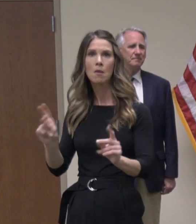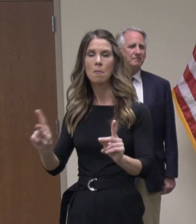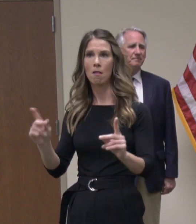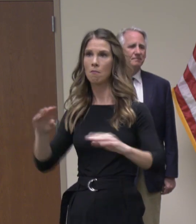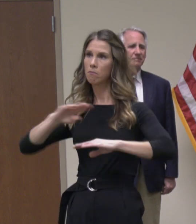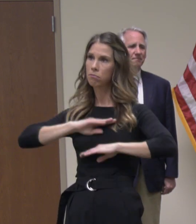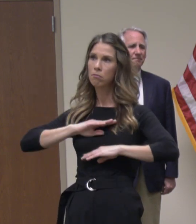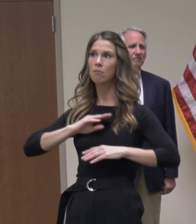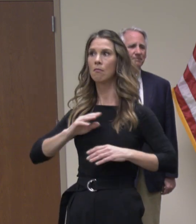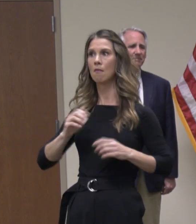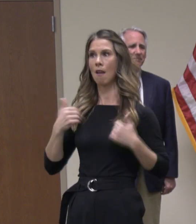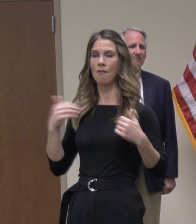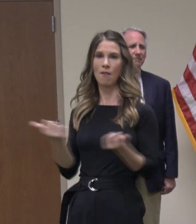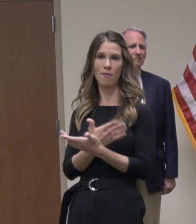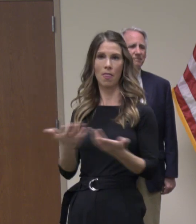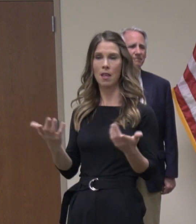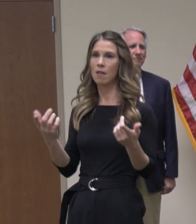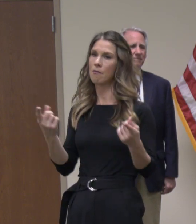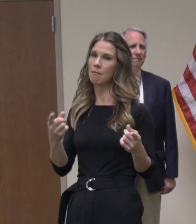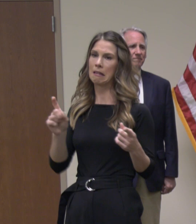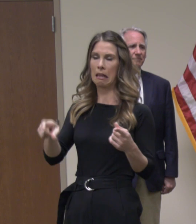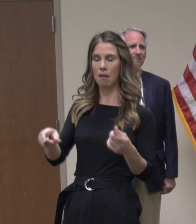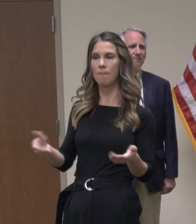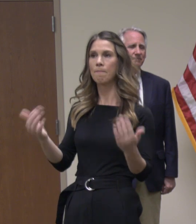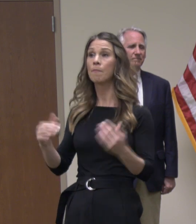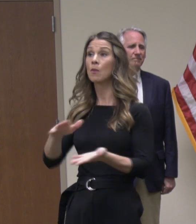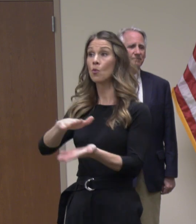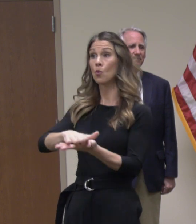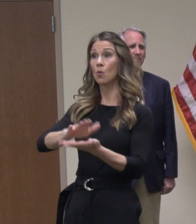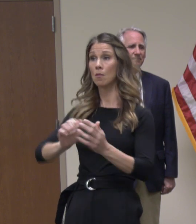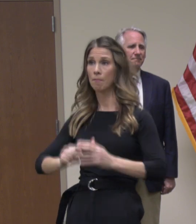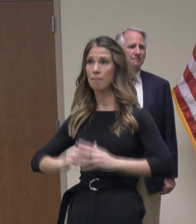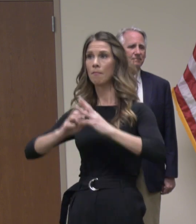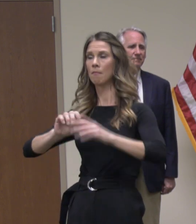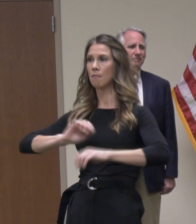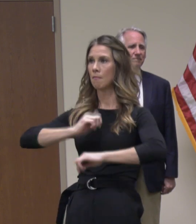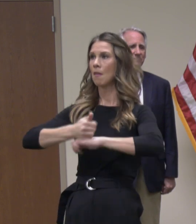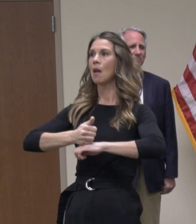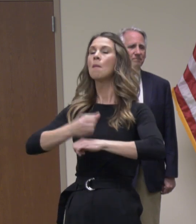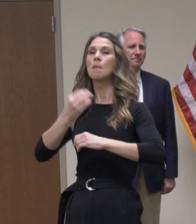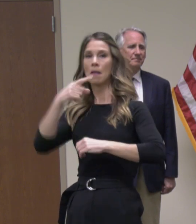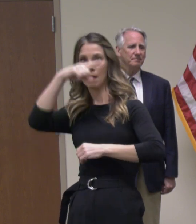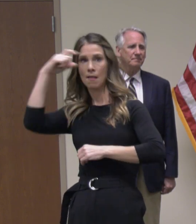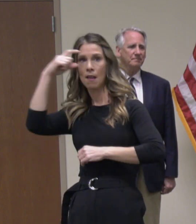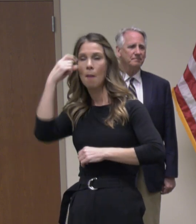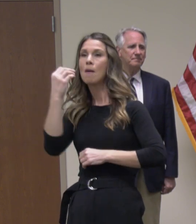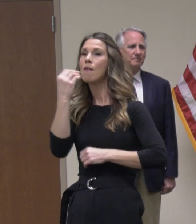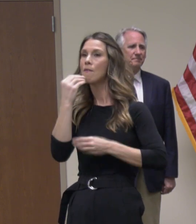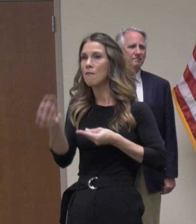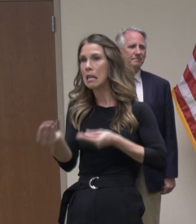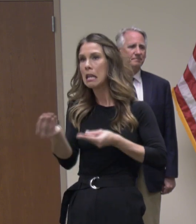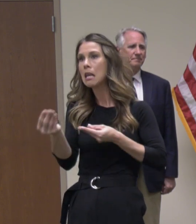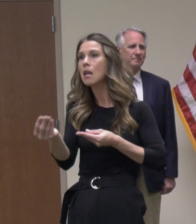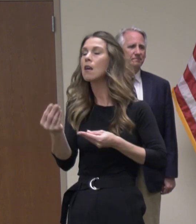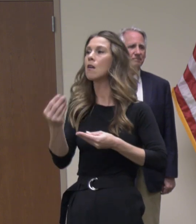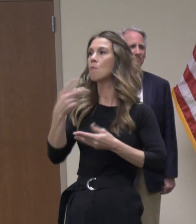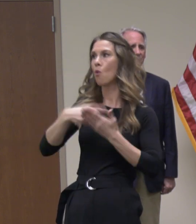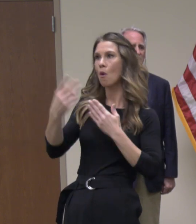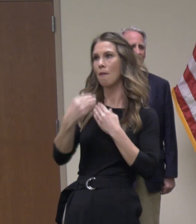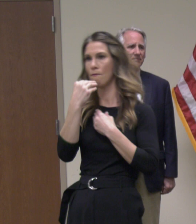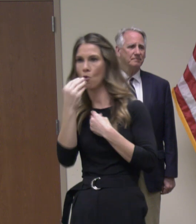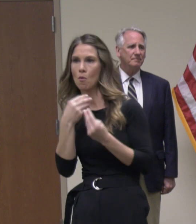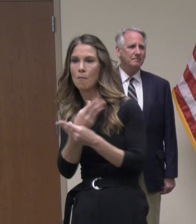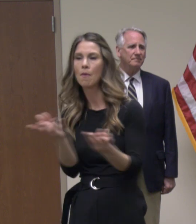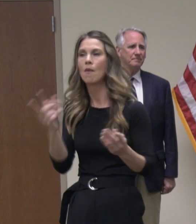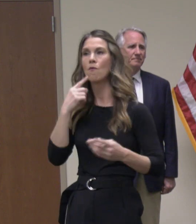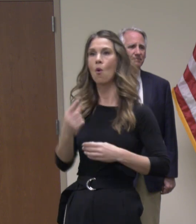Our schools have implemented their summer feeding program that will allow children and families to pick up in a walk-up or drive-through setting free